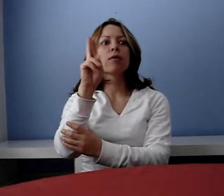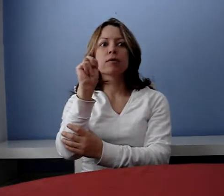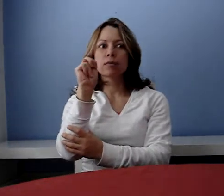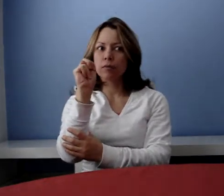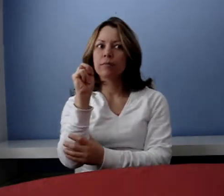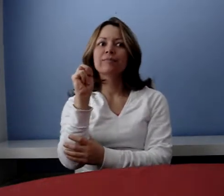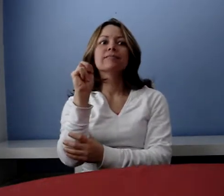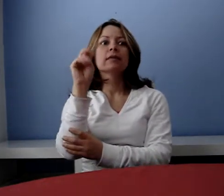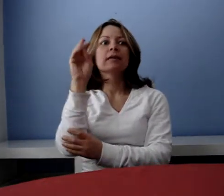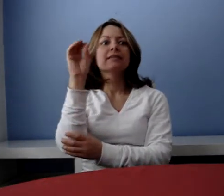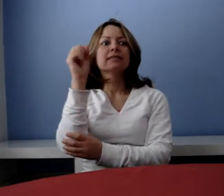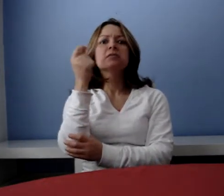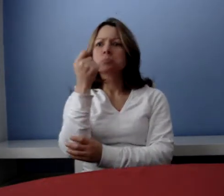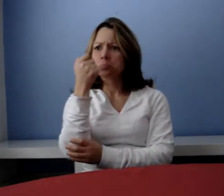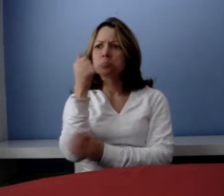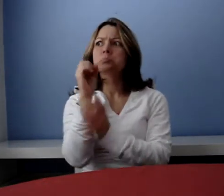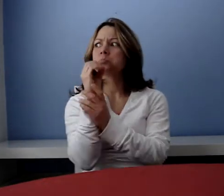want some juice, right?